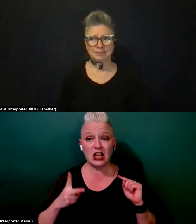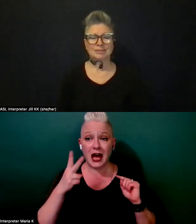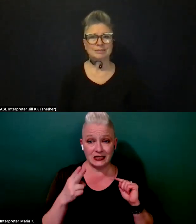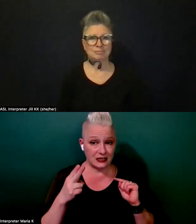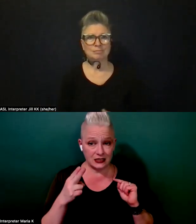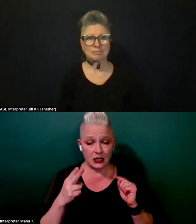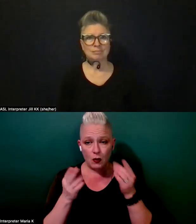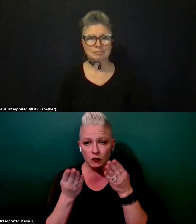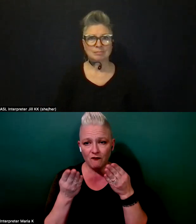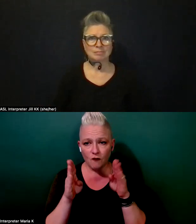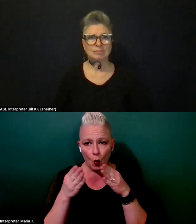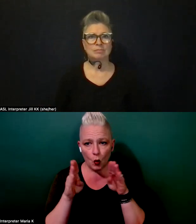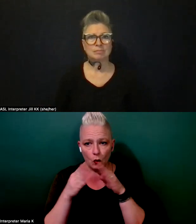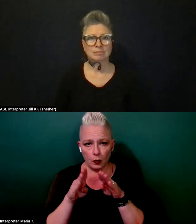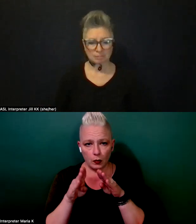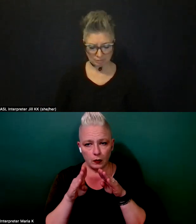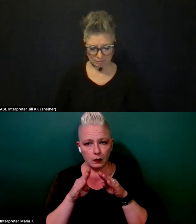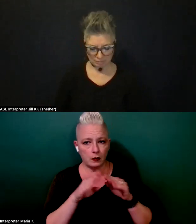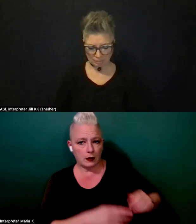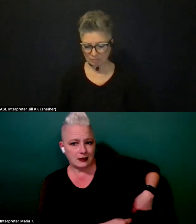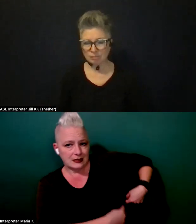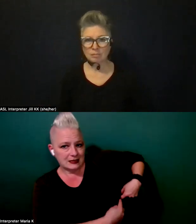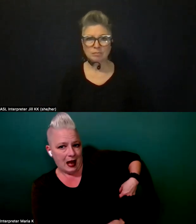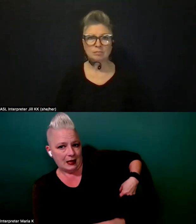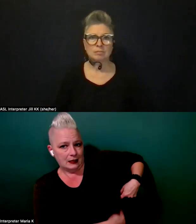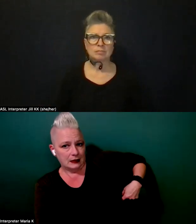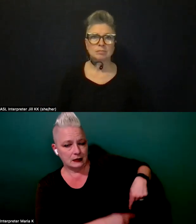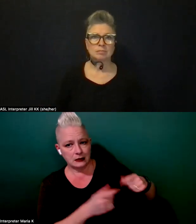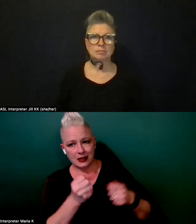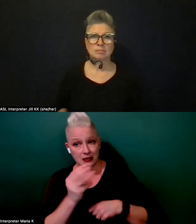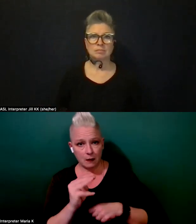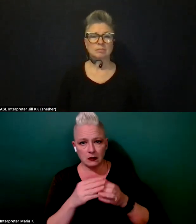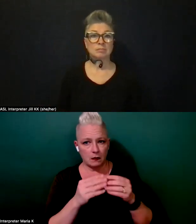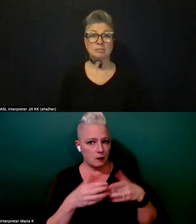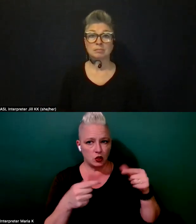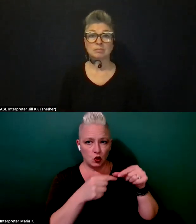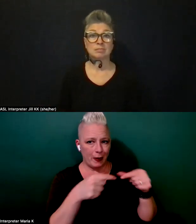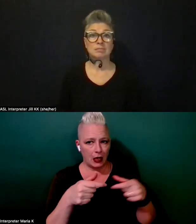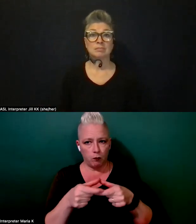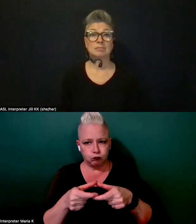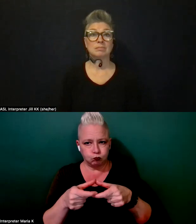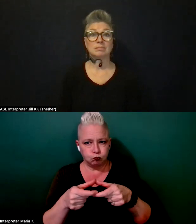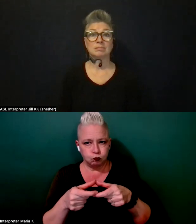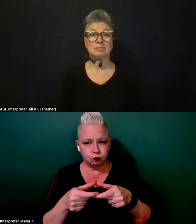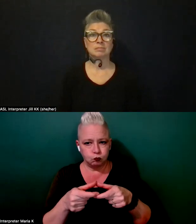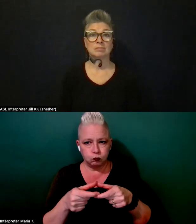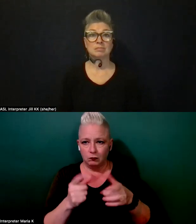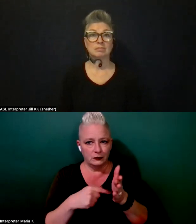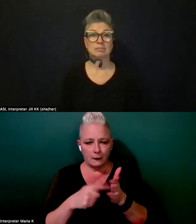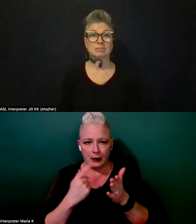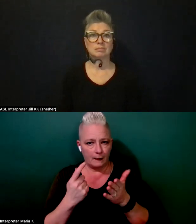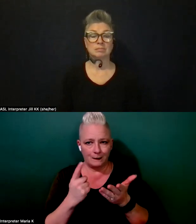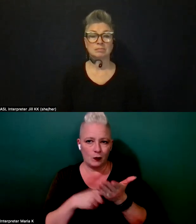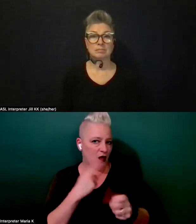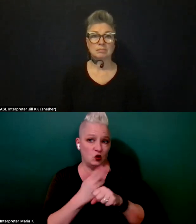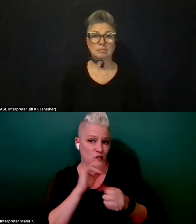it into like the side seams. And sometimes that is too much fabric. So sometimes you like just can't use a